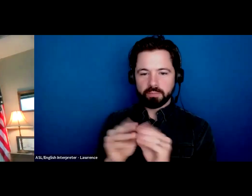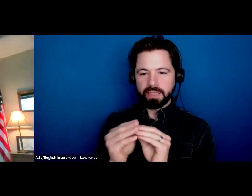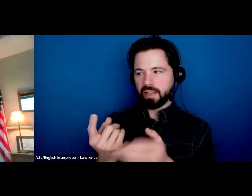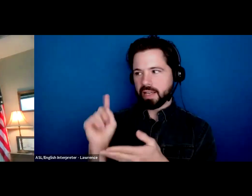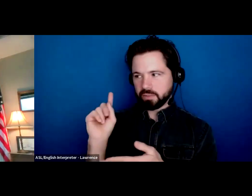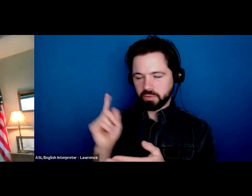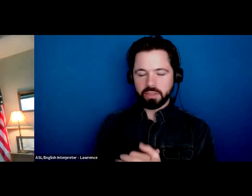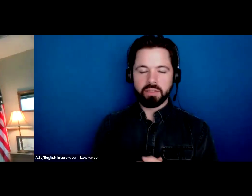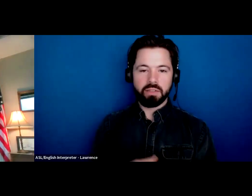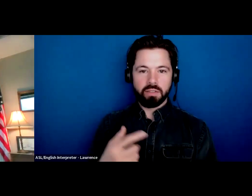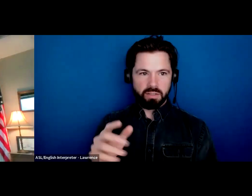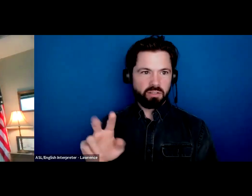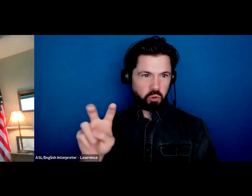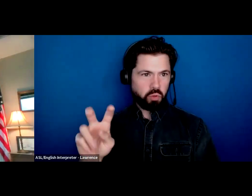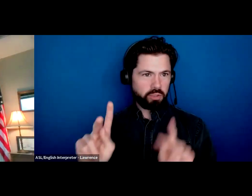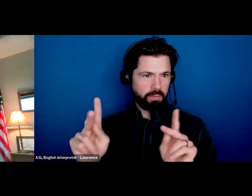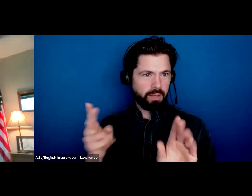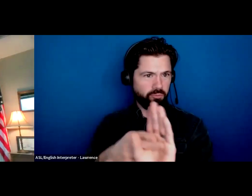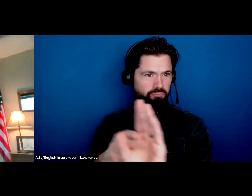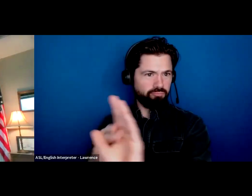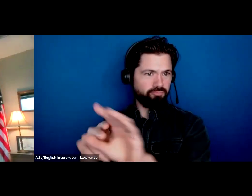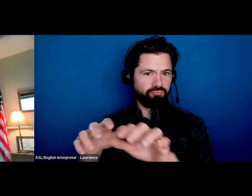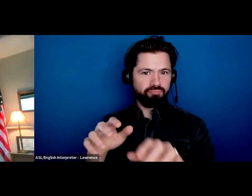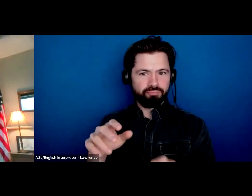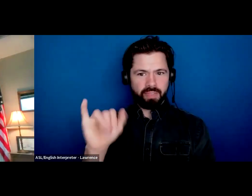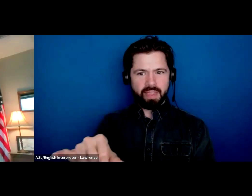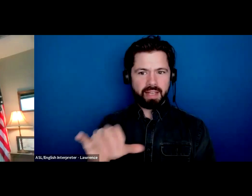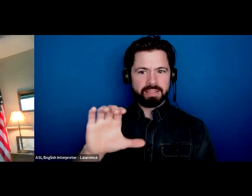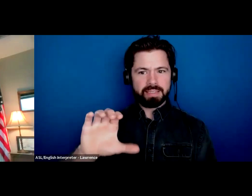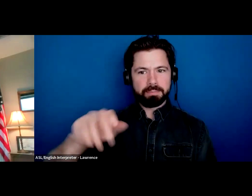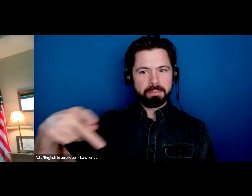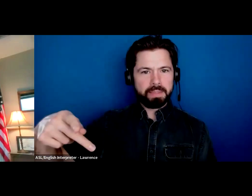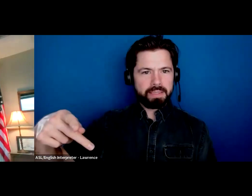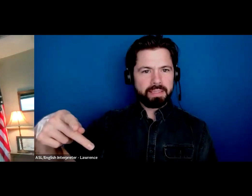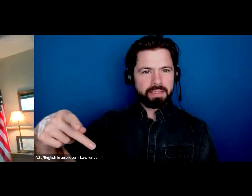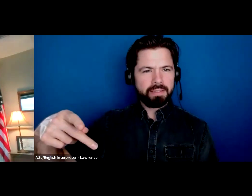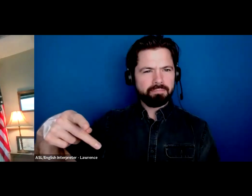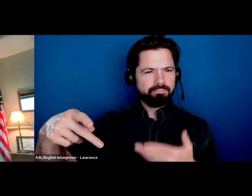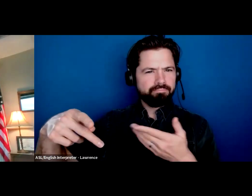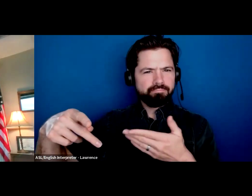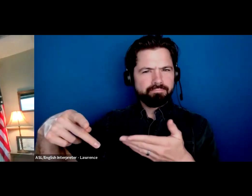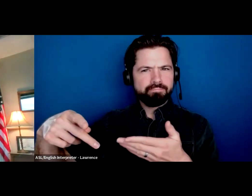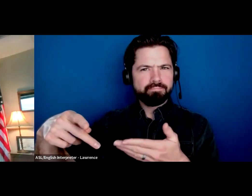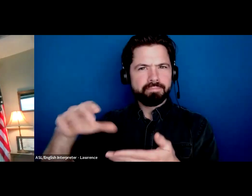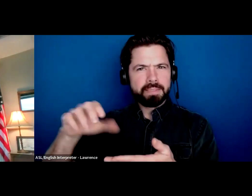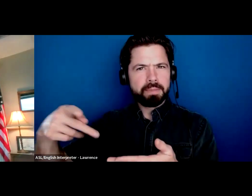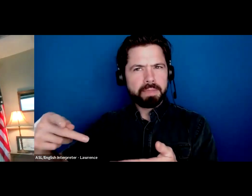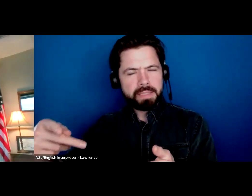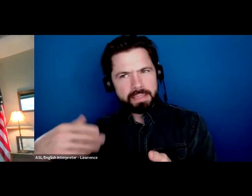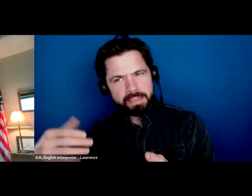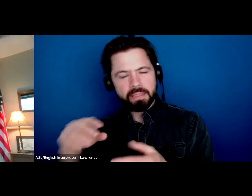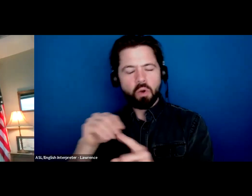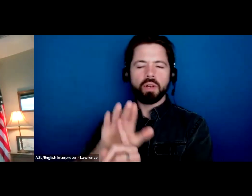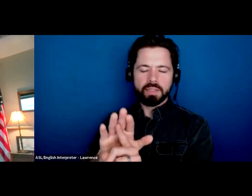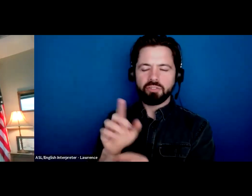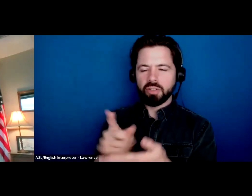heard like 200 of you showed up for the CPP, the orientation that we